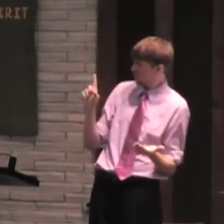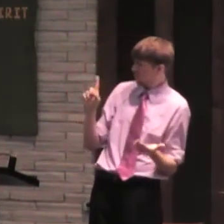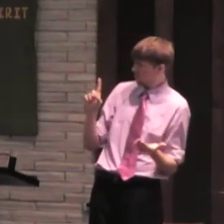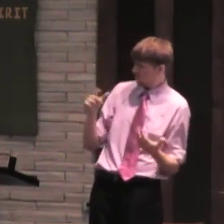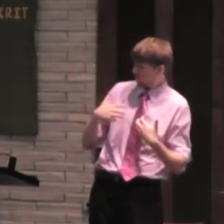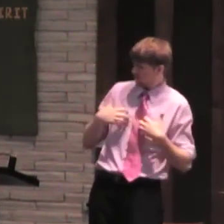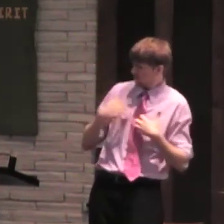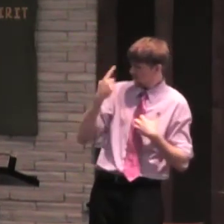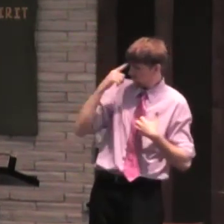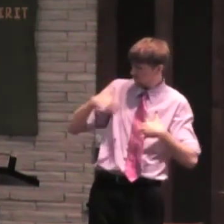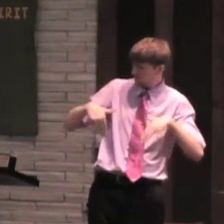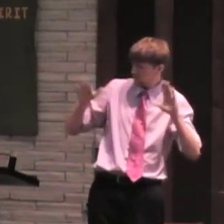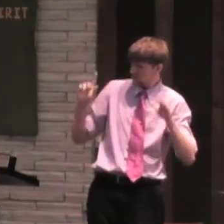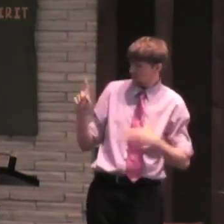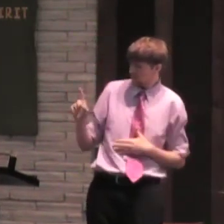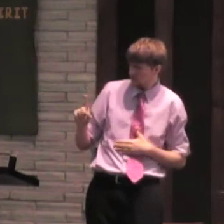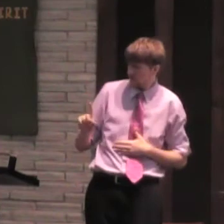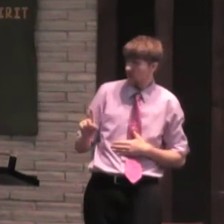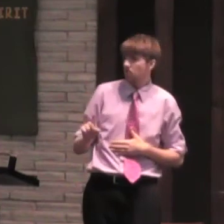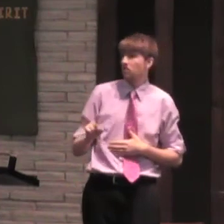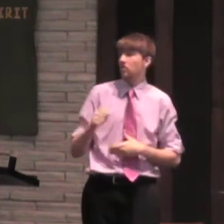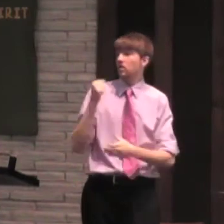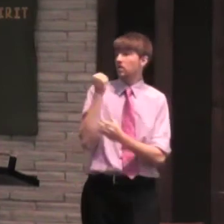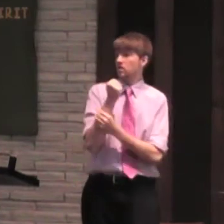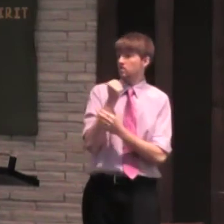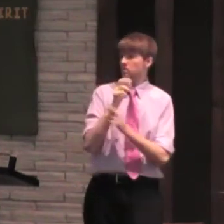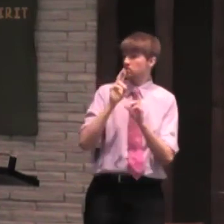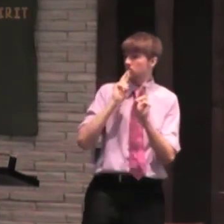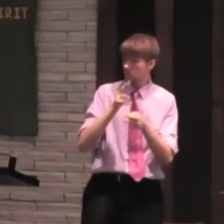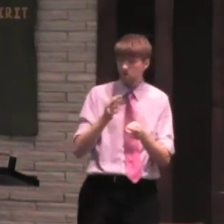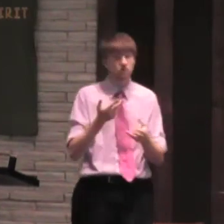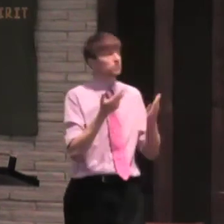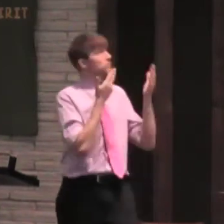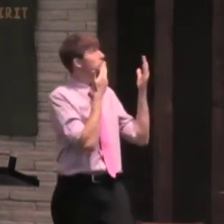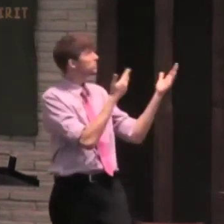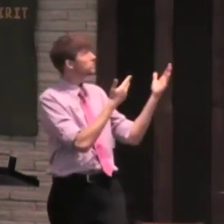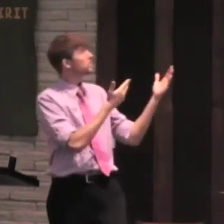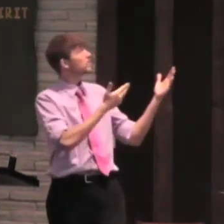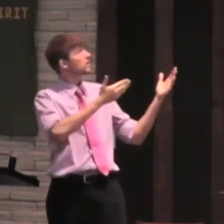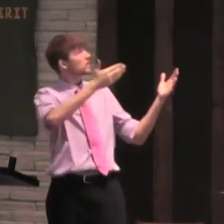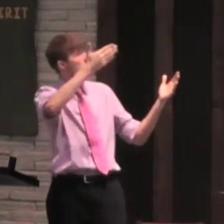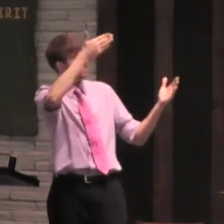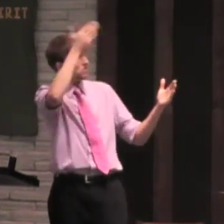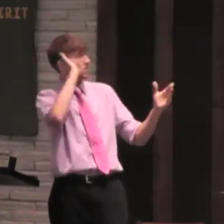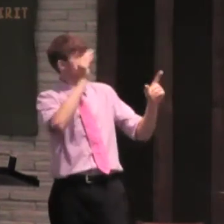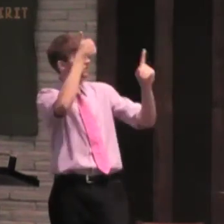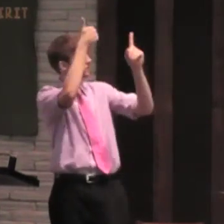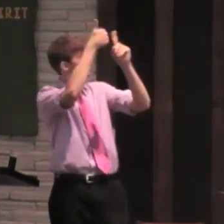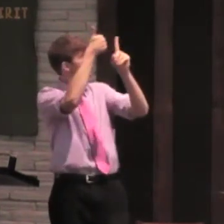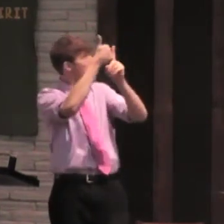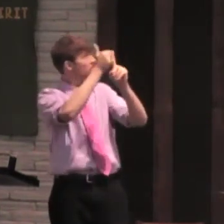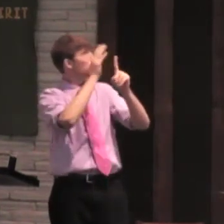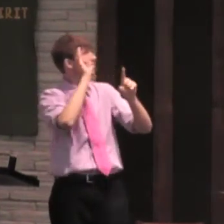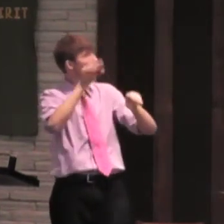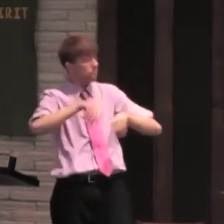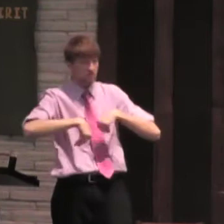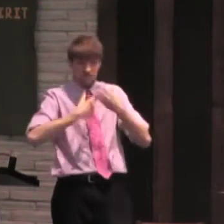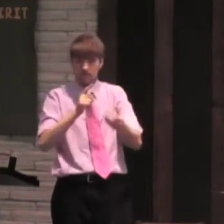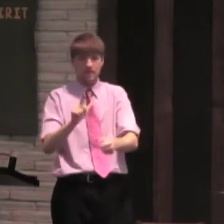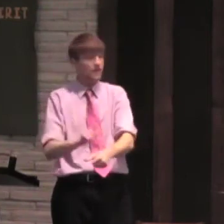Isaac actually had asked Abraham where the animals for the sacrifice were, and Abraham answered, God himself